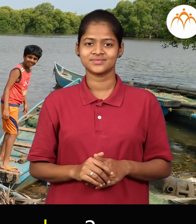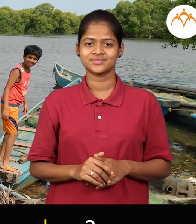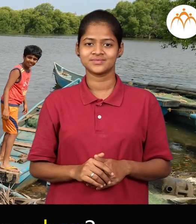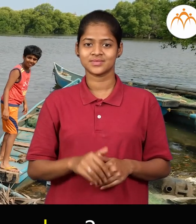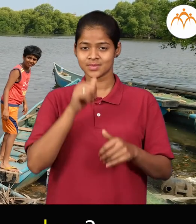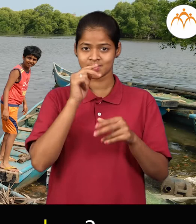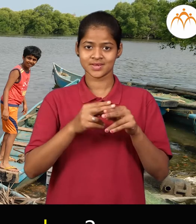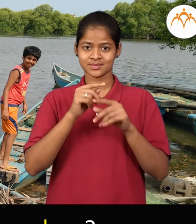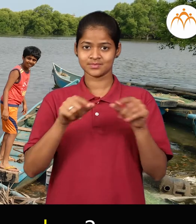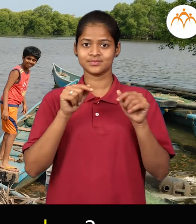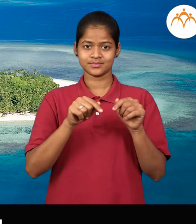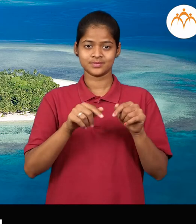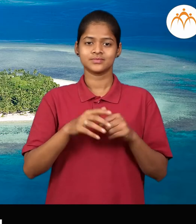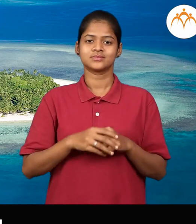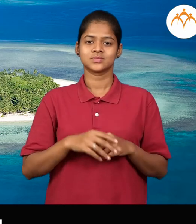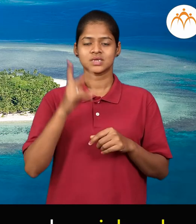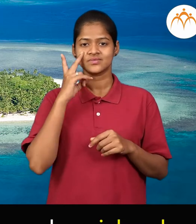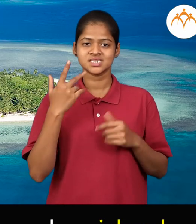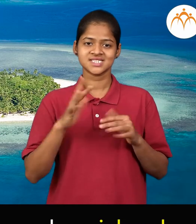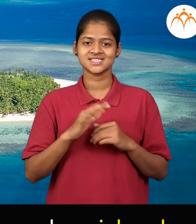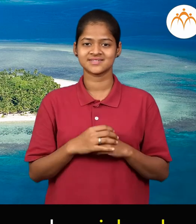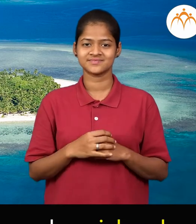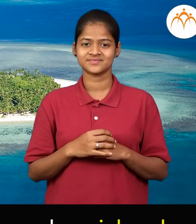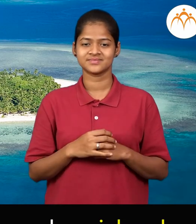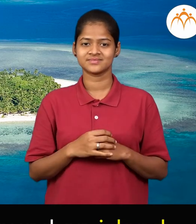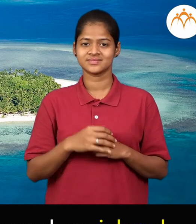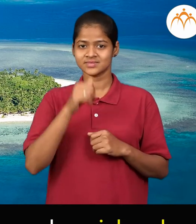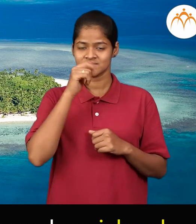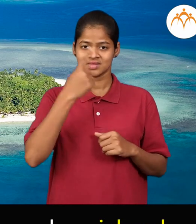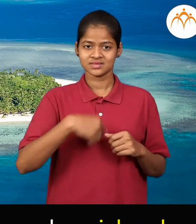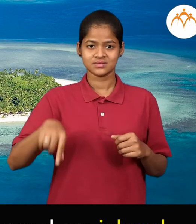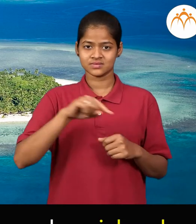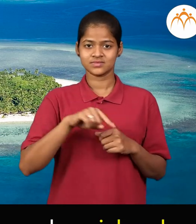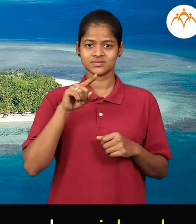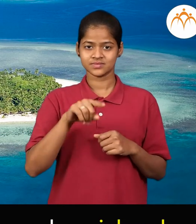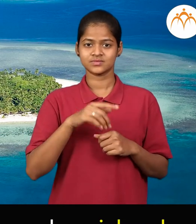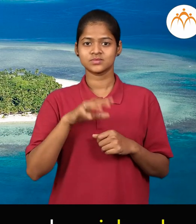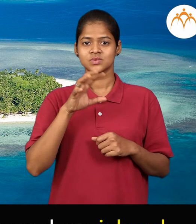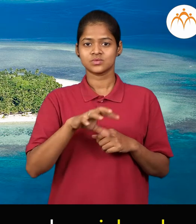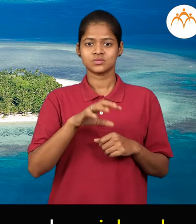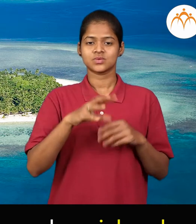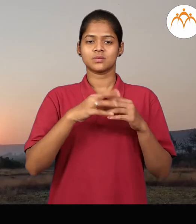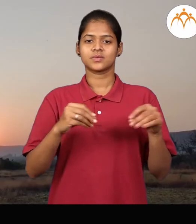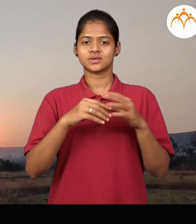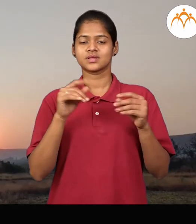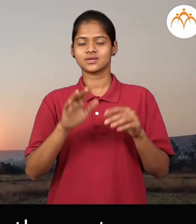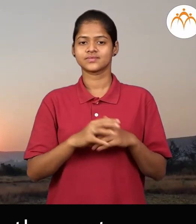a bay? Island. There is water all around an island. Sun. The